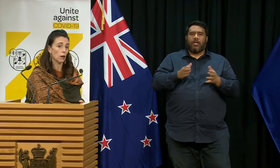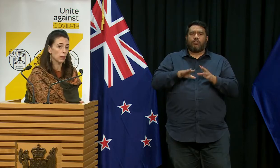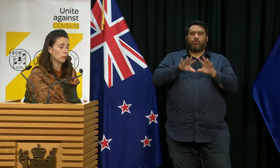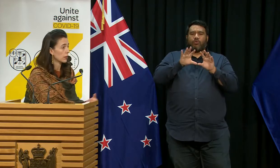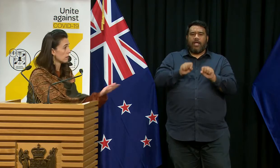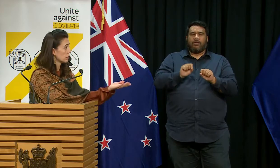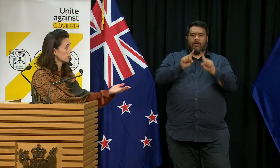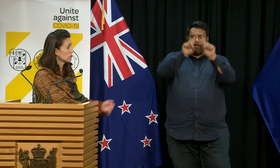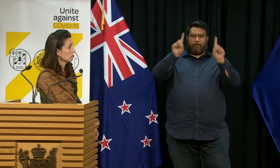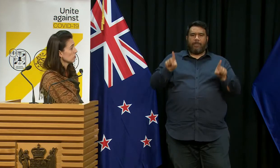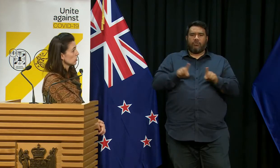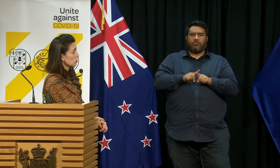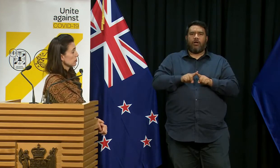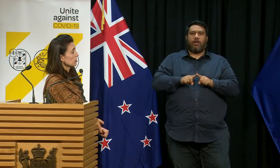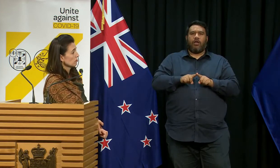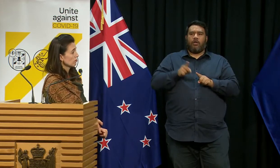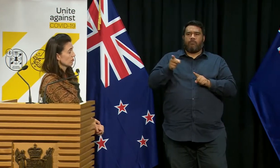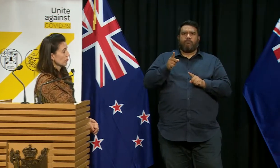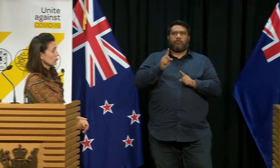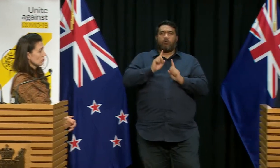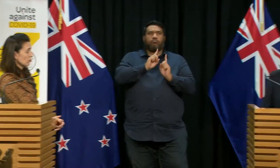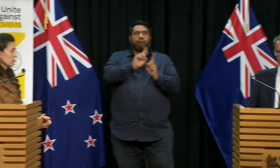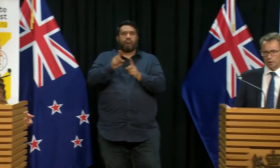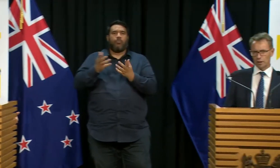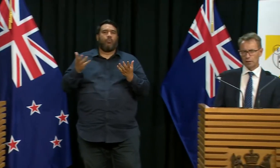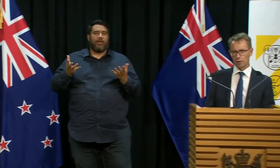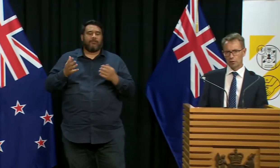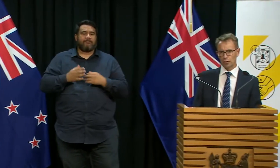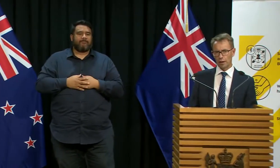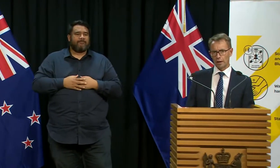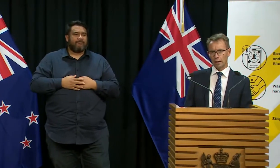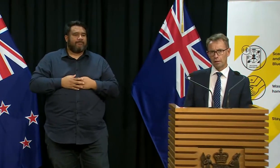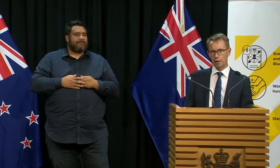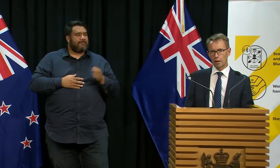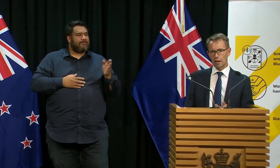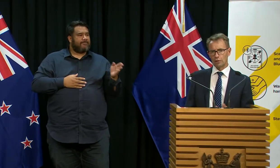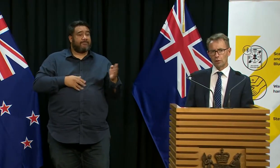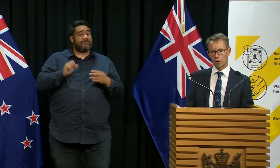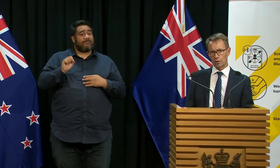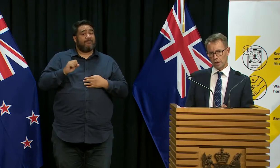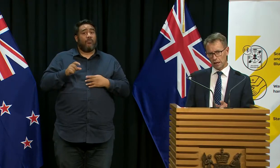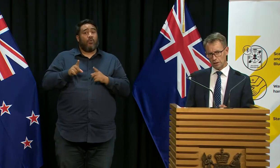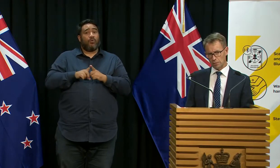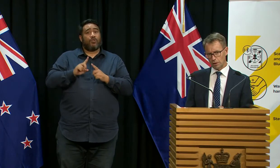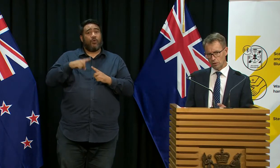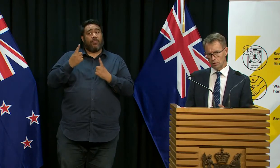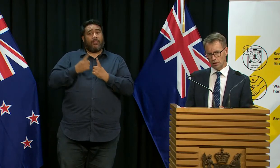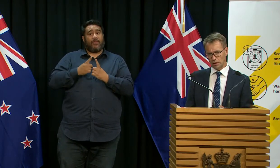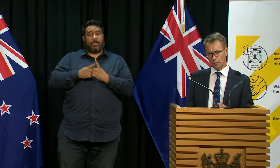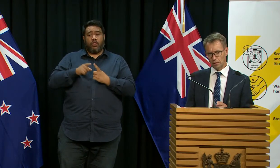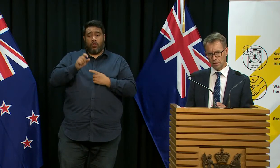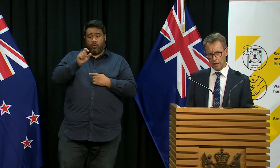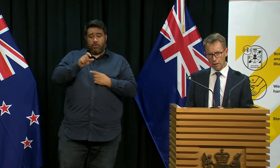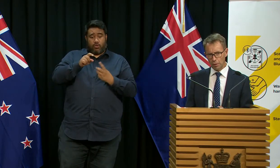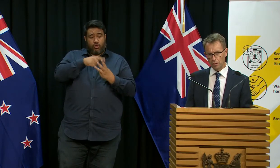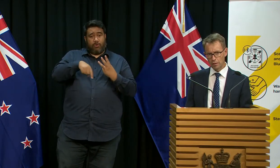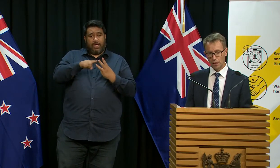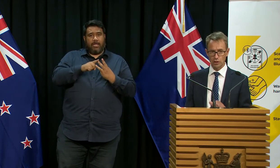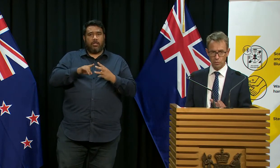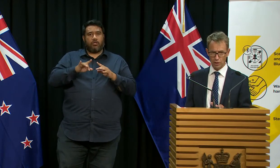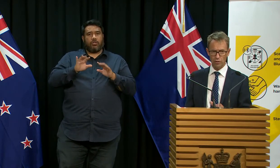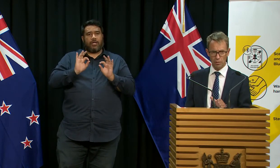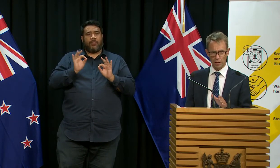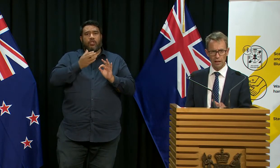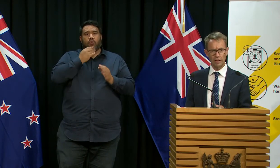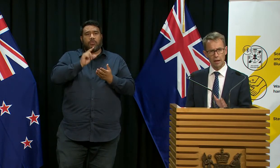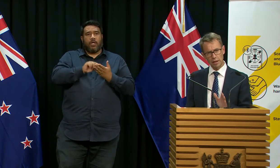help remind people where they've been. So I think the other thing here is, even though they hadn't been using the app,